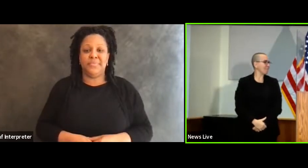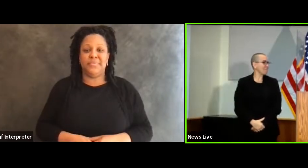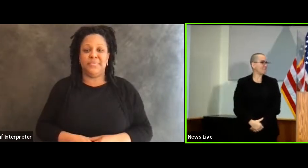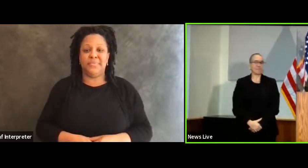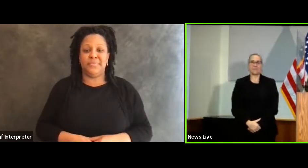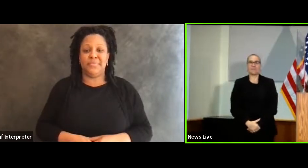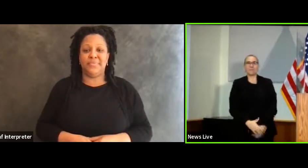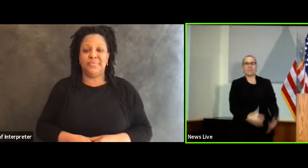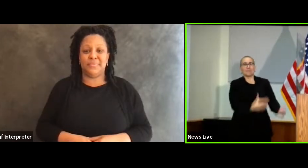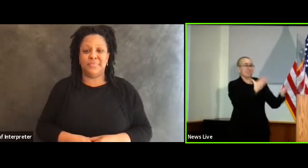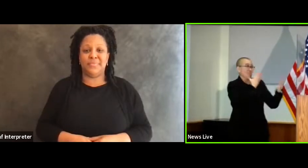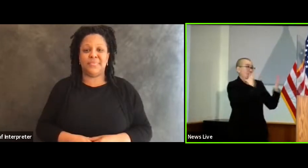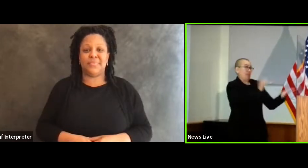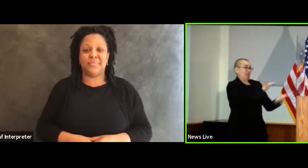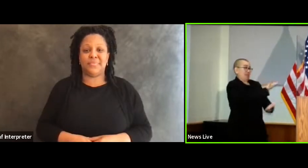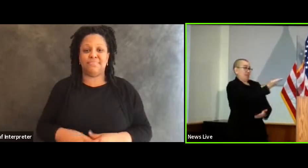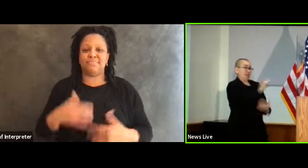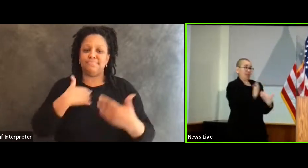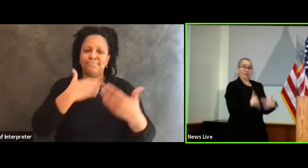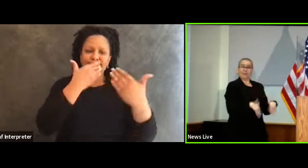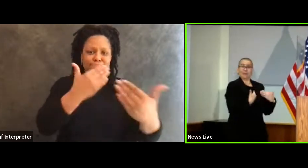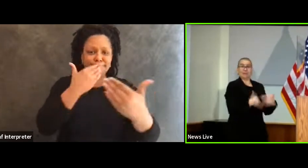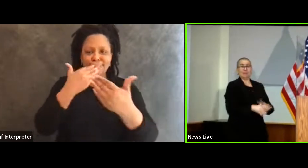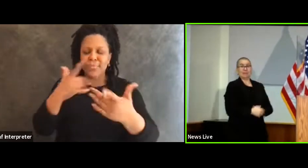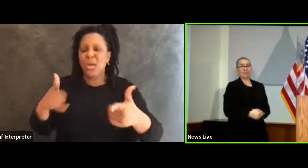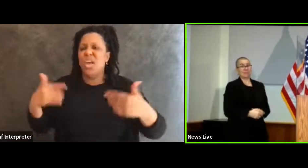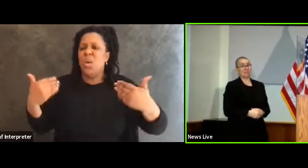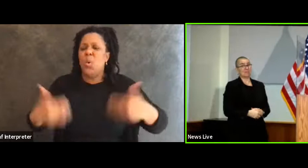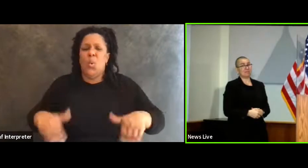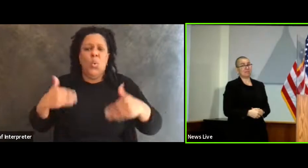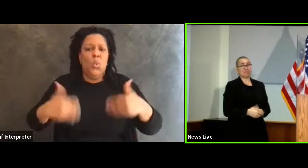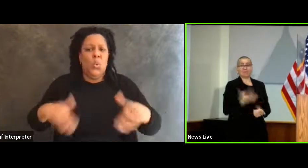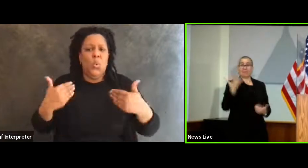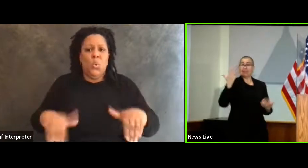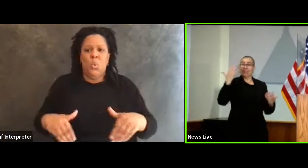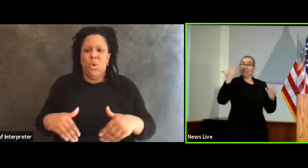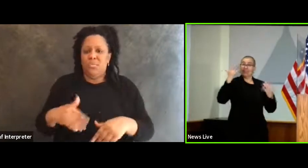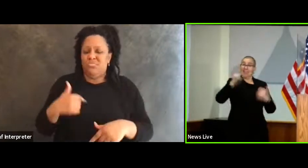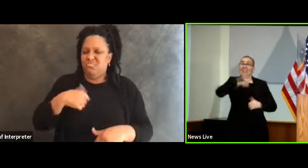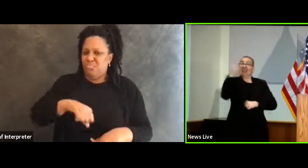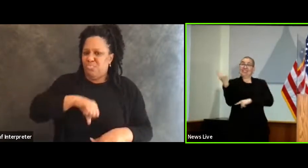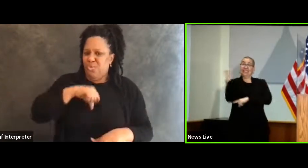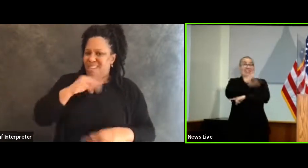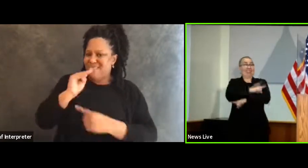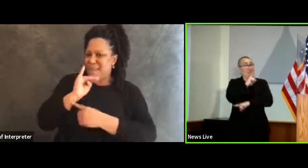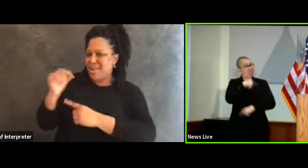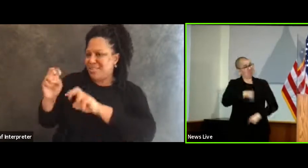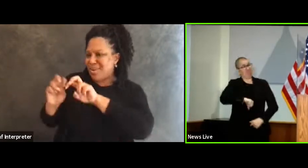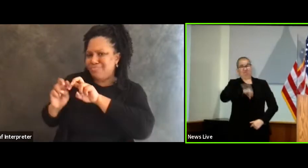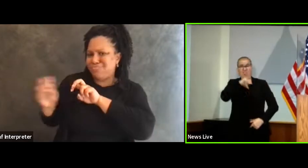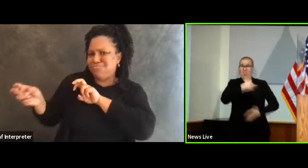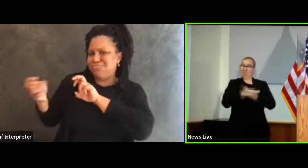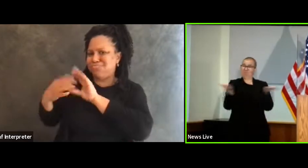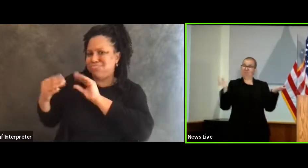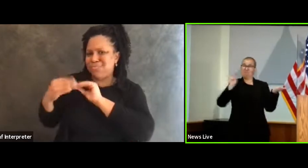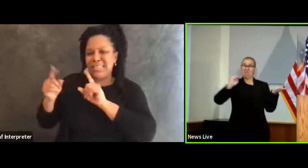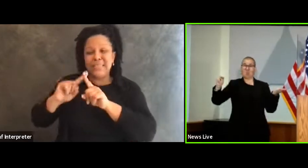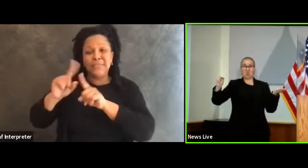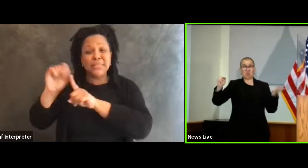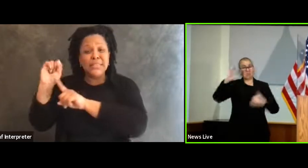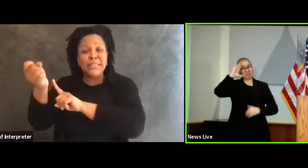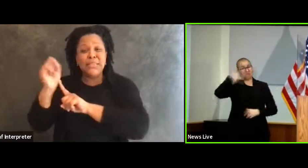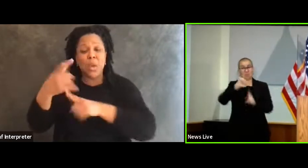Well, thank you all. Another day to be incredibly proud of Minnesota, to take the situation and the moment we're in head on. And it is